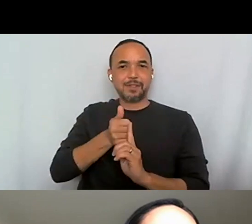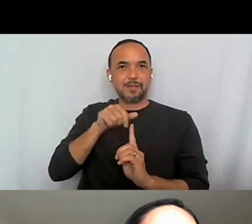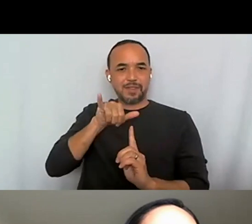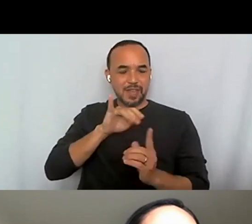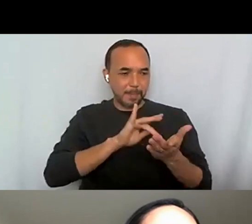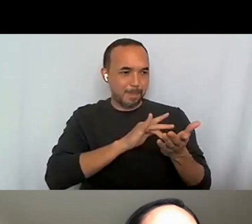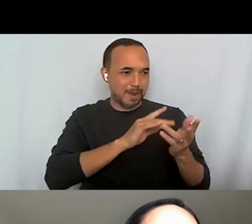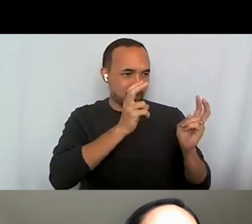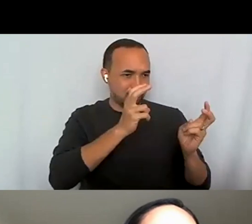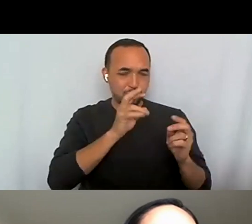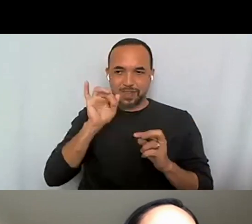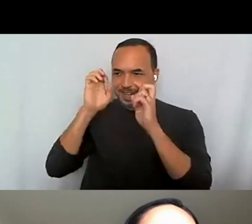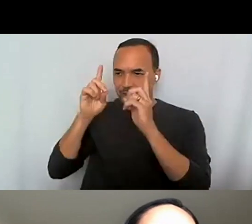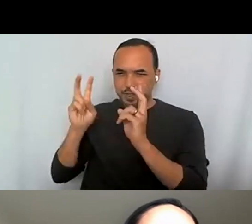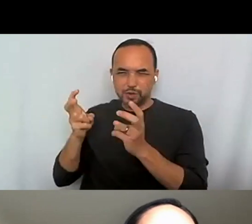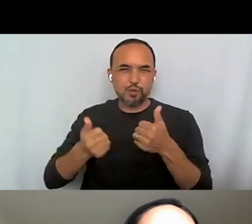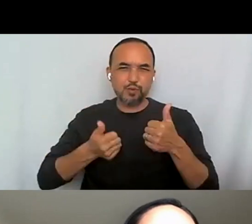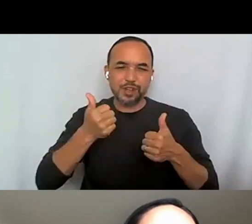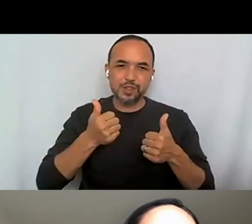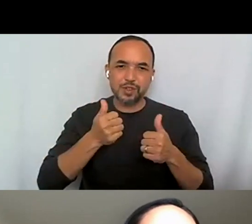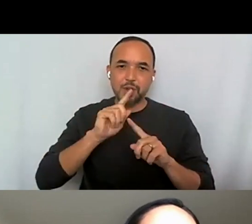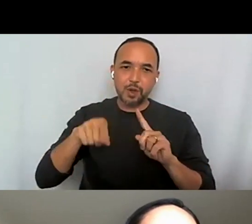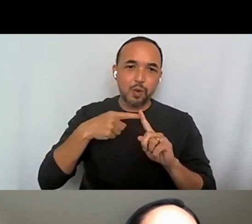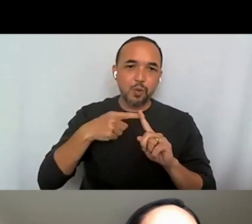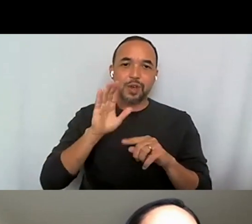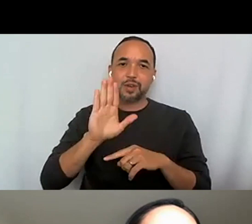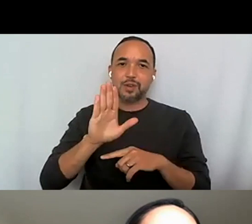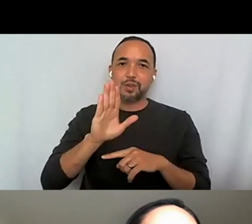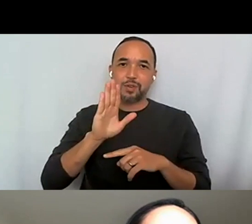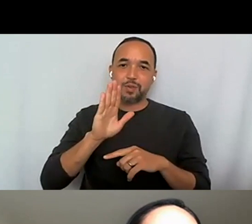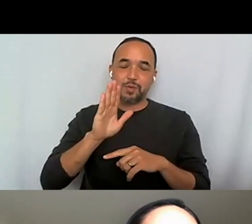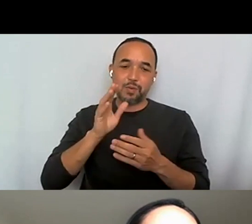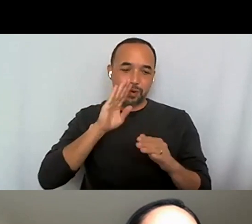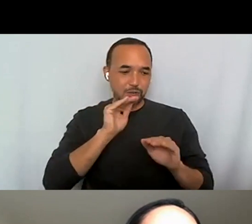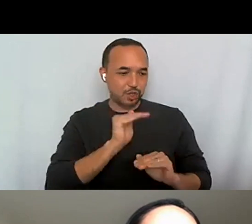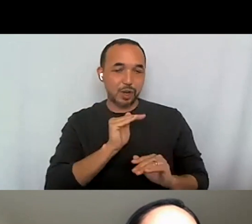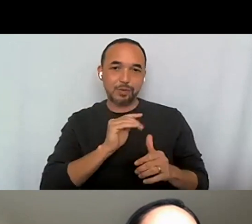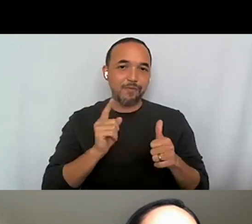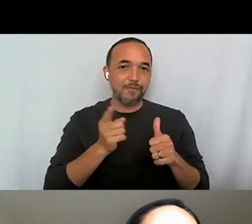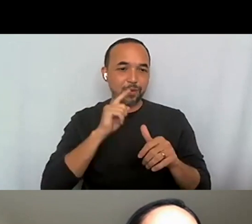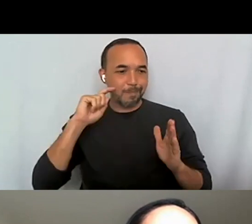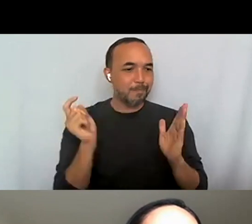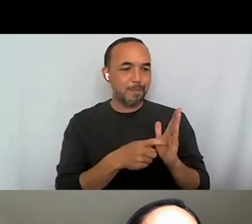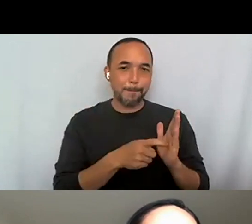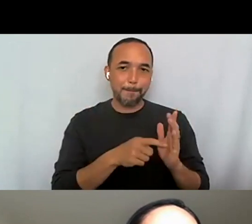issue? What did you think when your child was first identified? Has this changed at all?